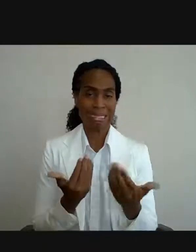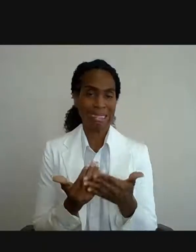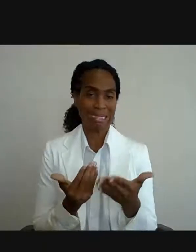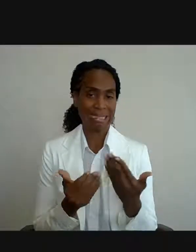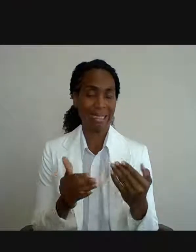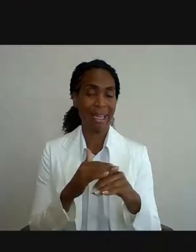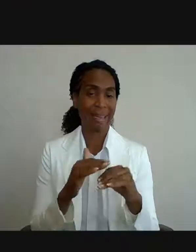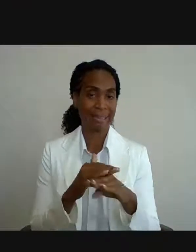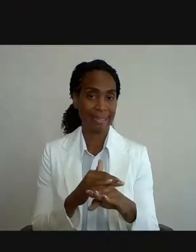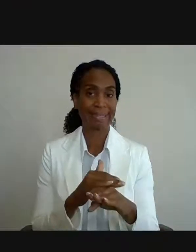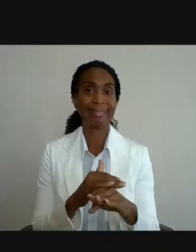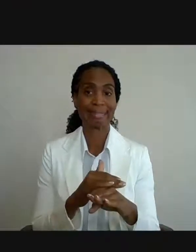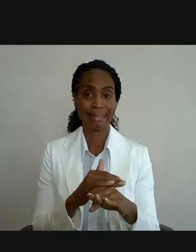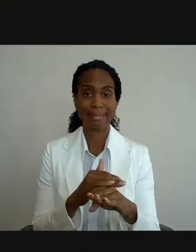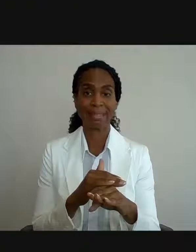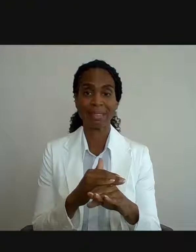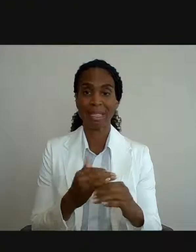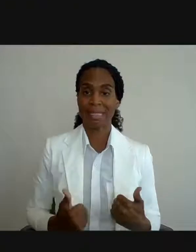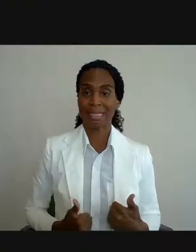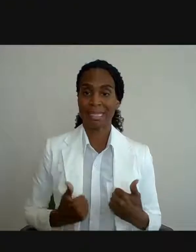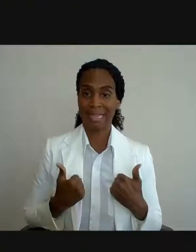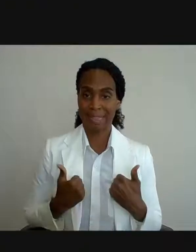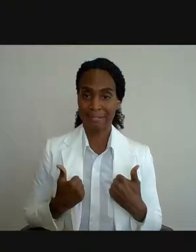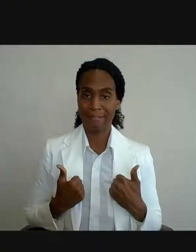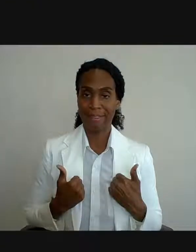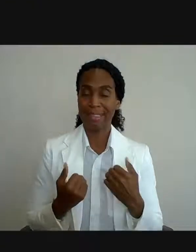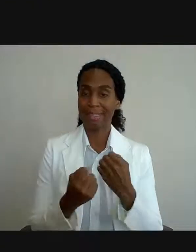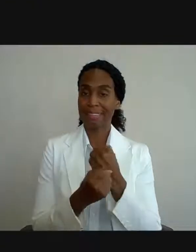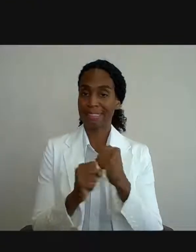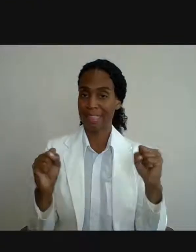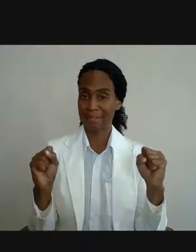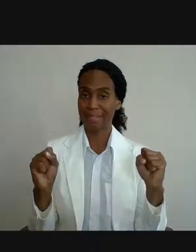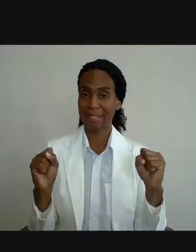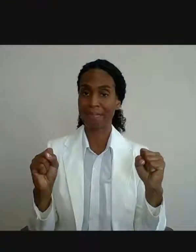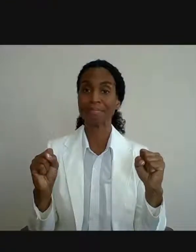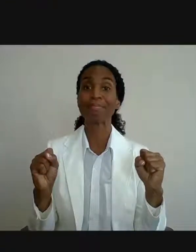access this life-saving,